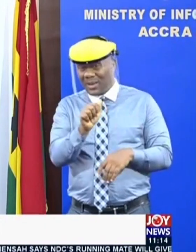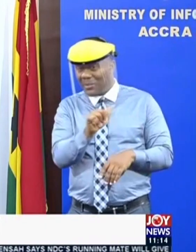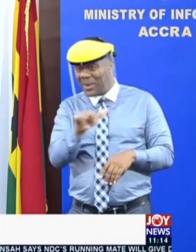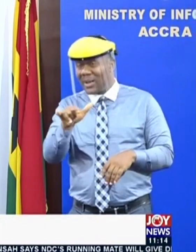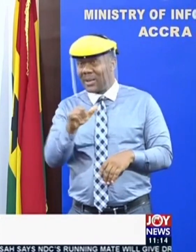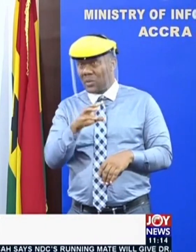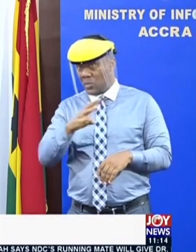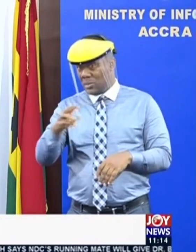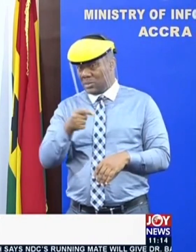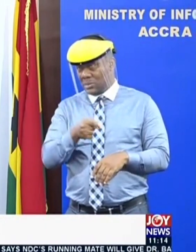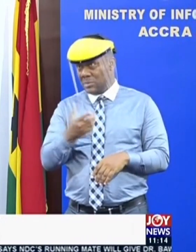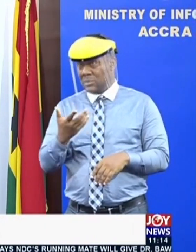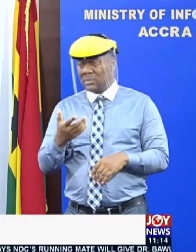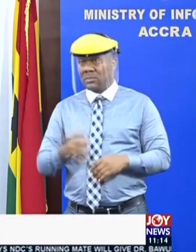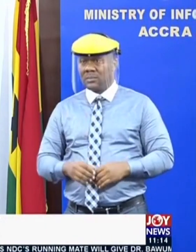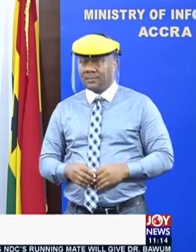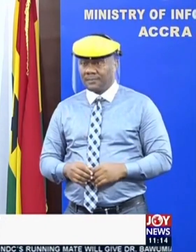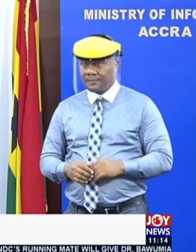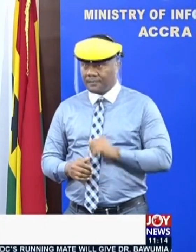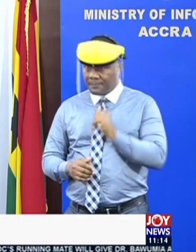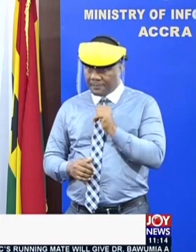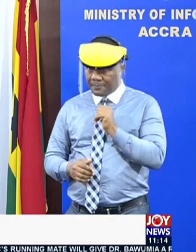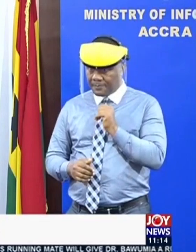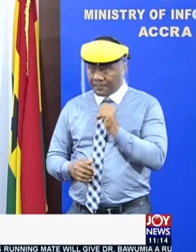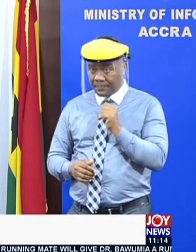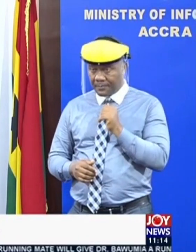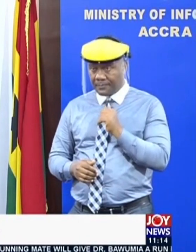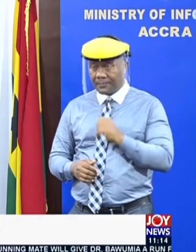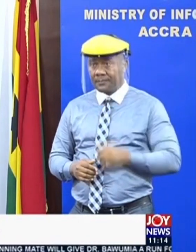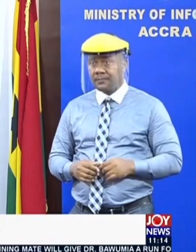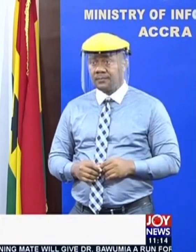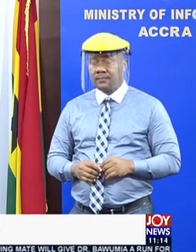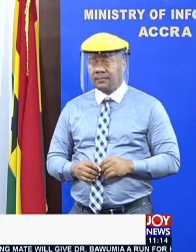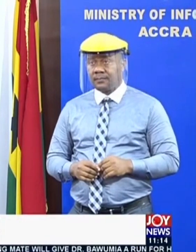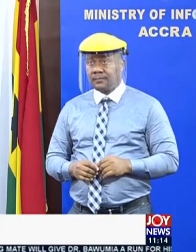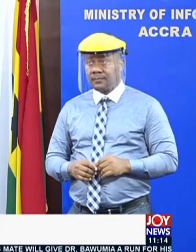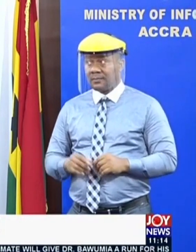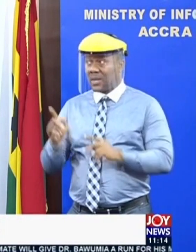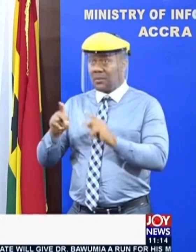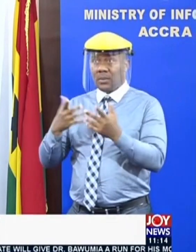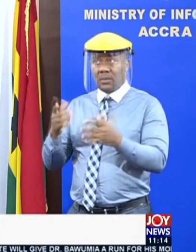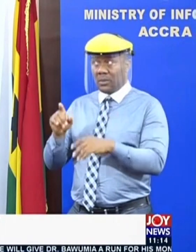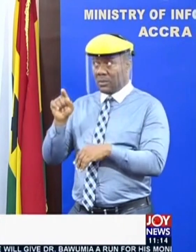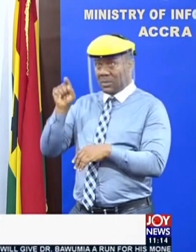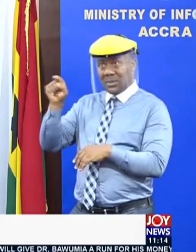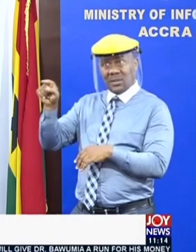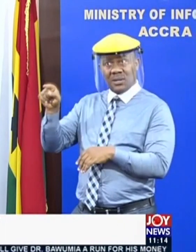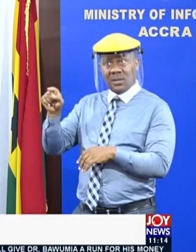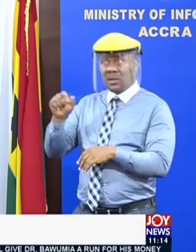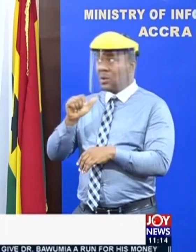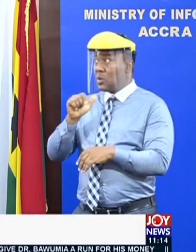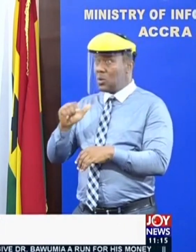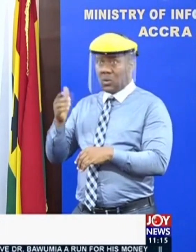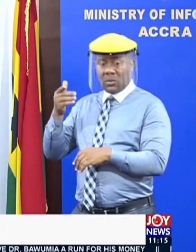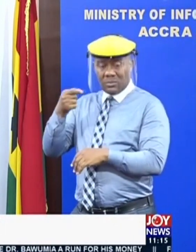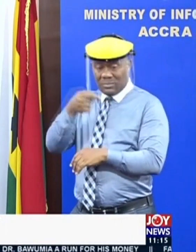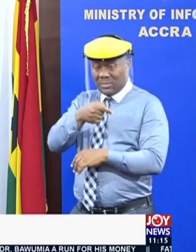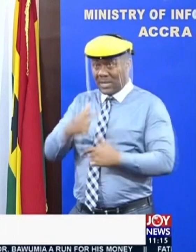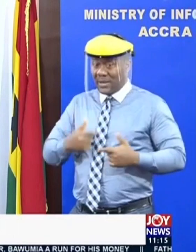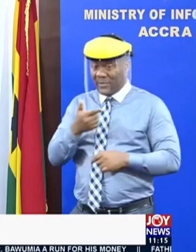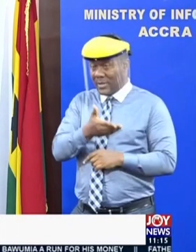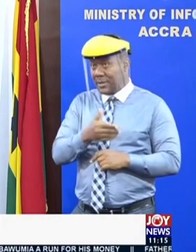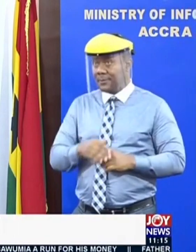are sent to the appropriate districts where those people who came for the test actually come from. Ashanti